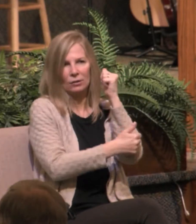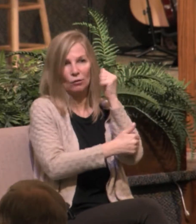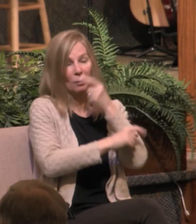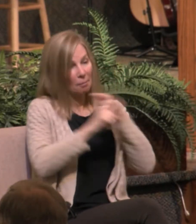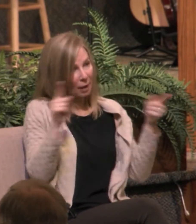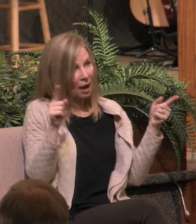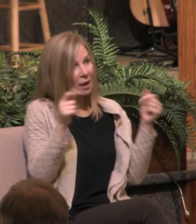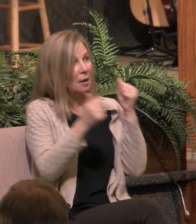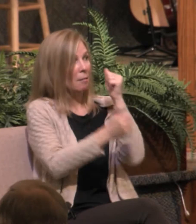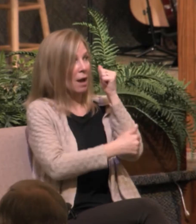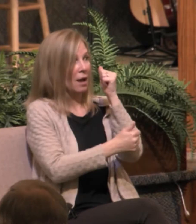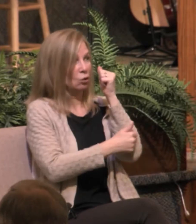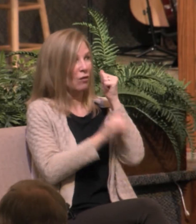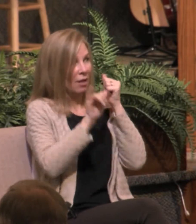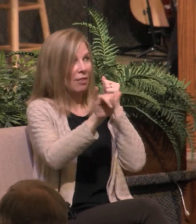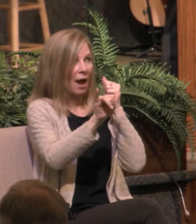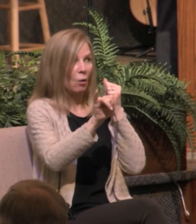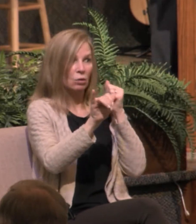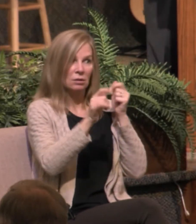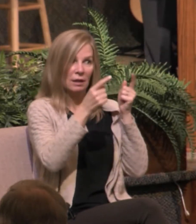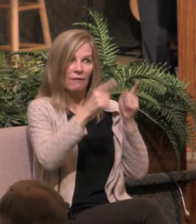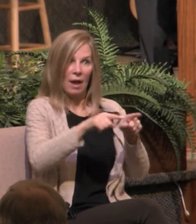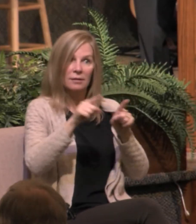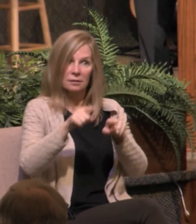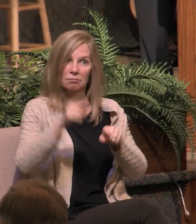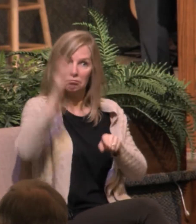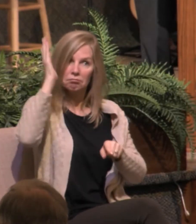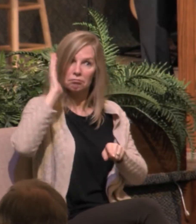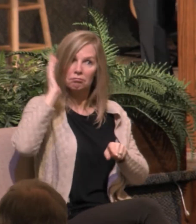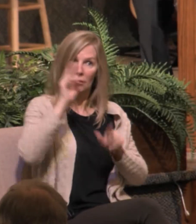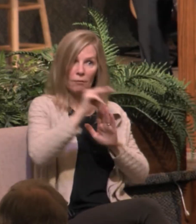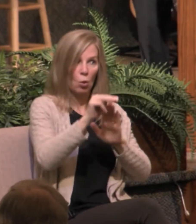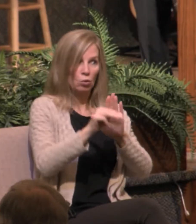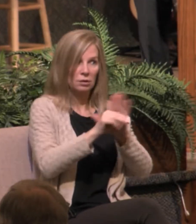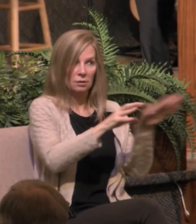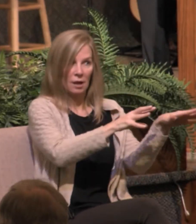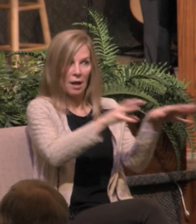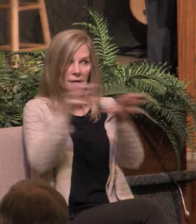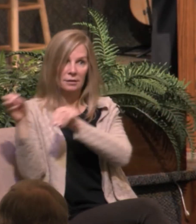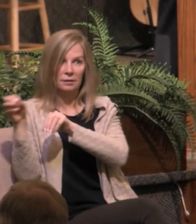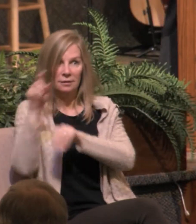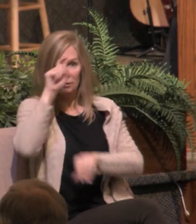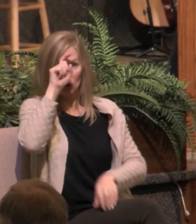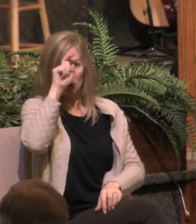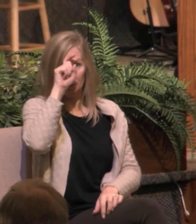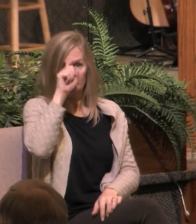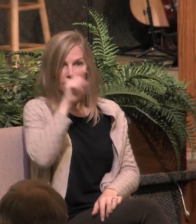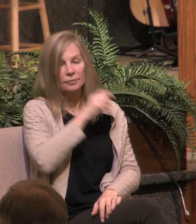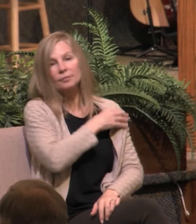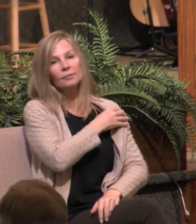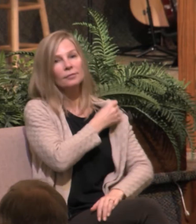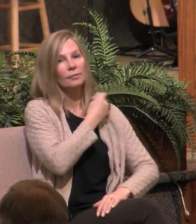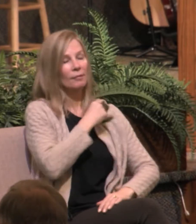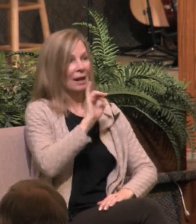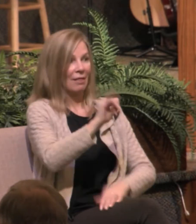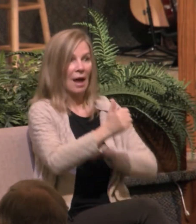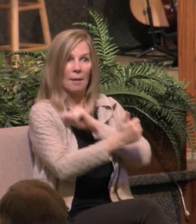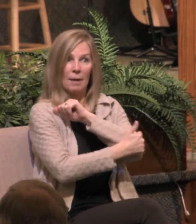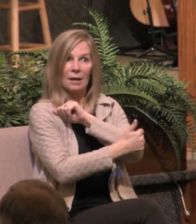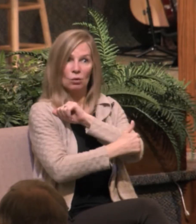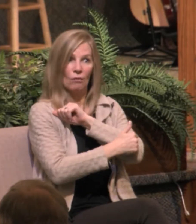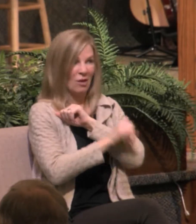But the Passover was part of the events of the Exodus. The institution of the Passover